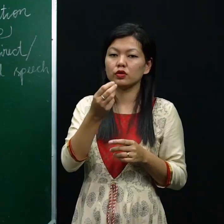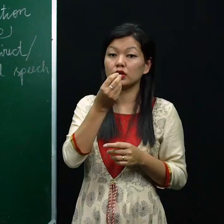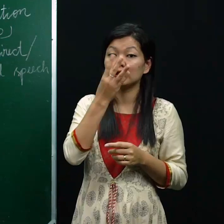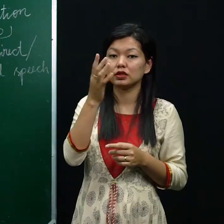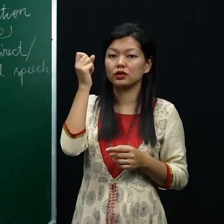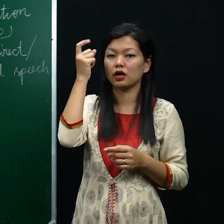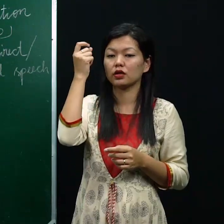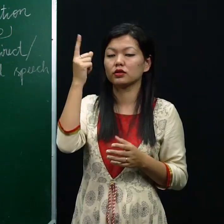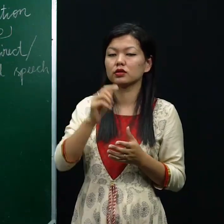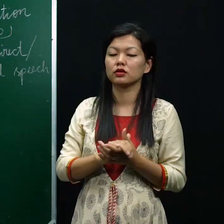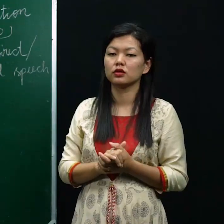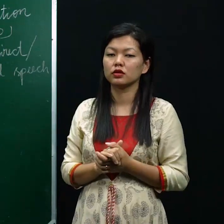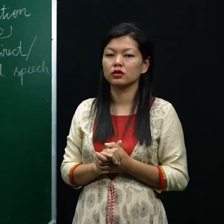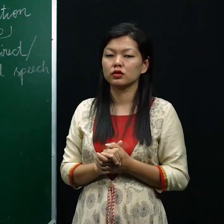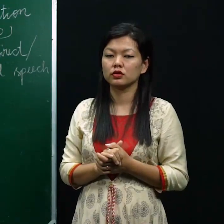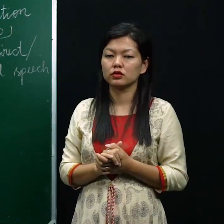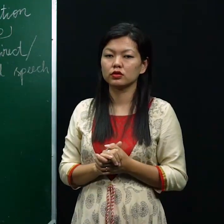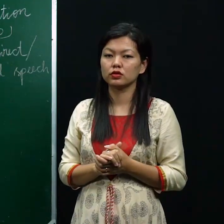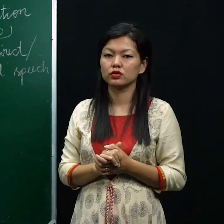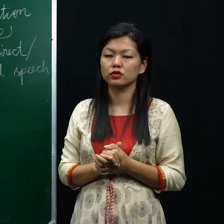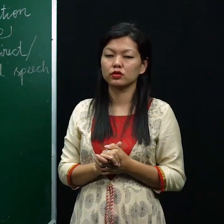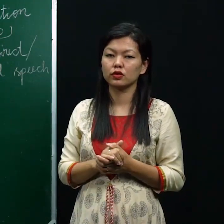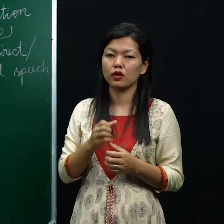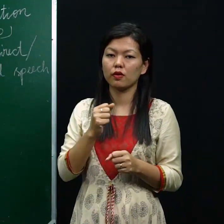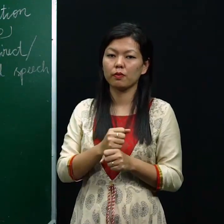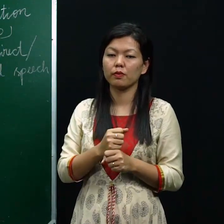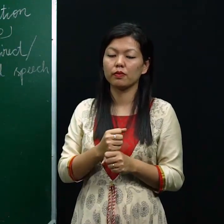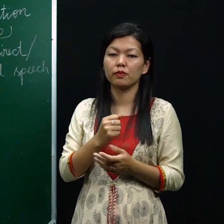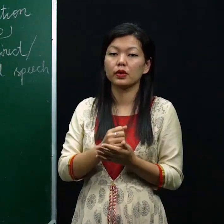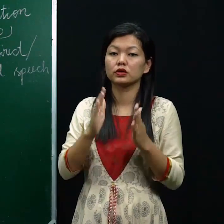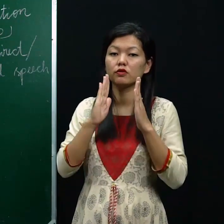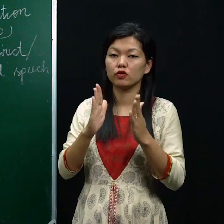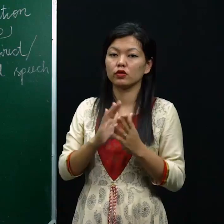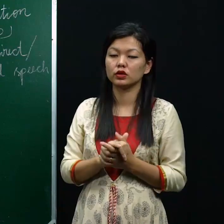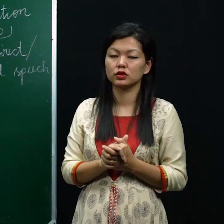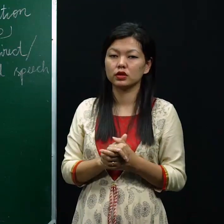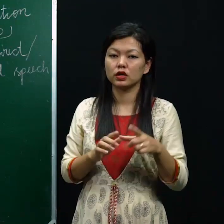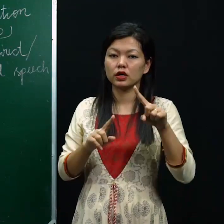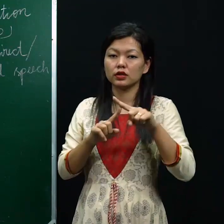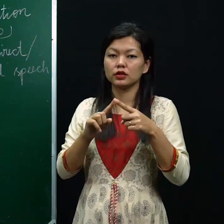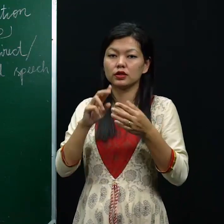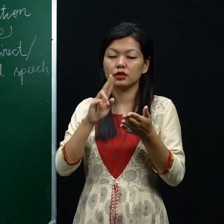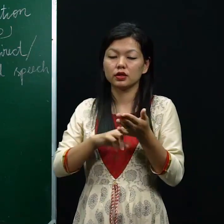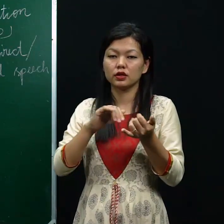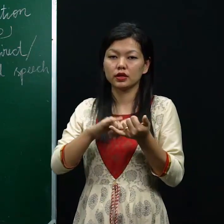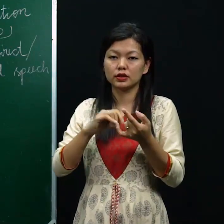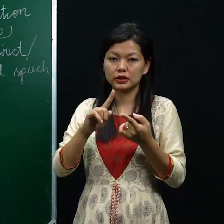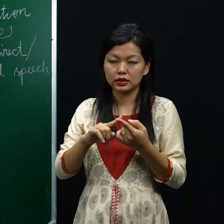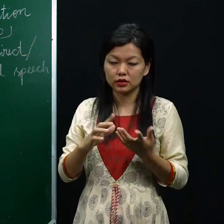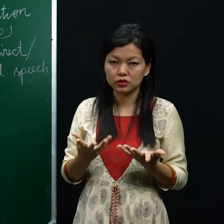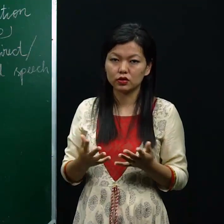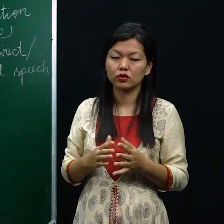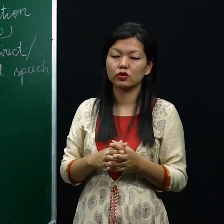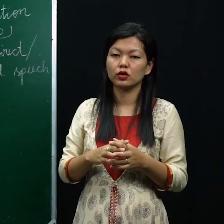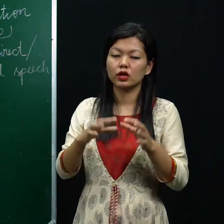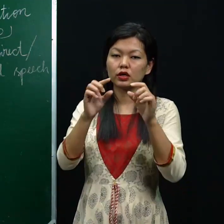big change just by changing the tense or adding an extra word, an extra letter to a word. That